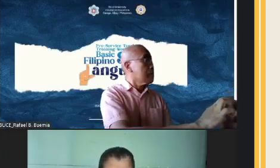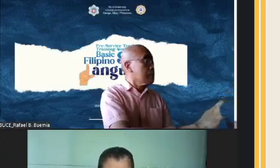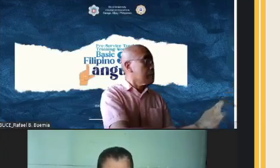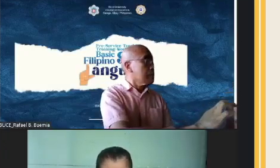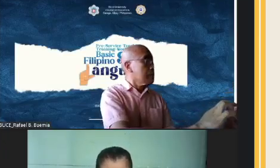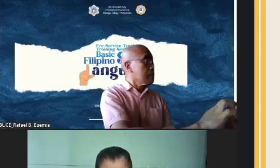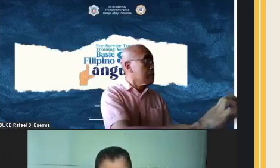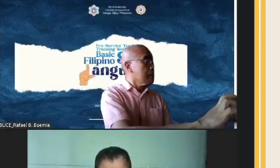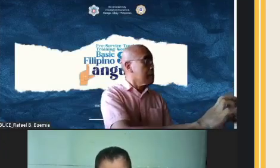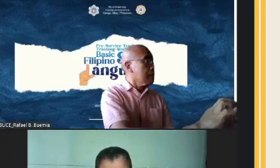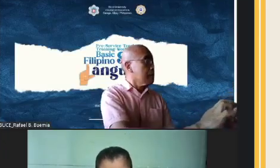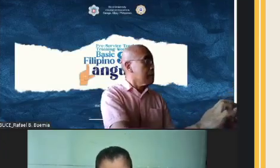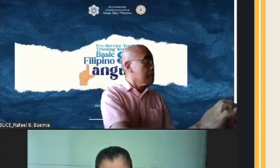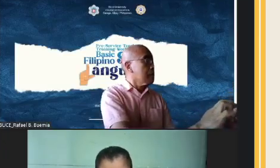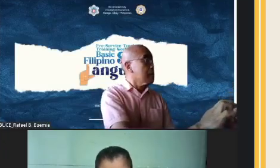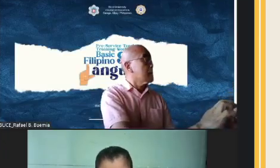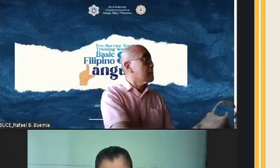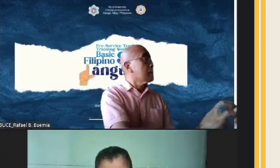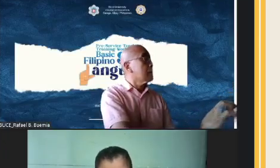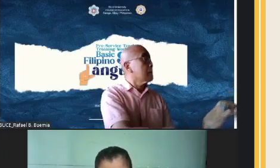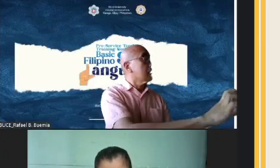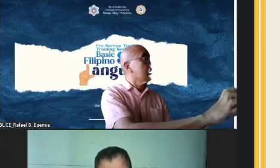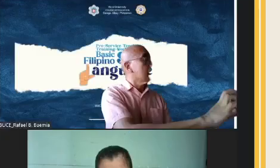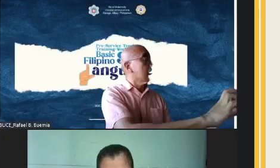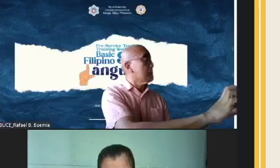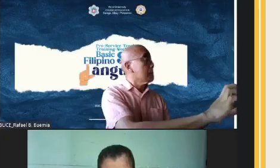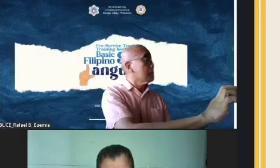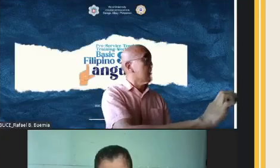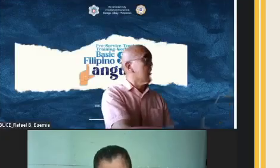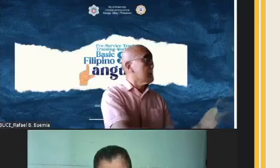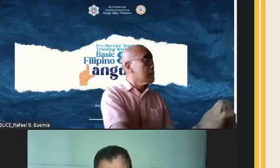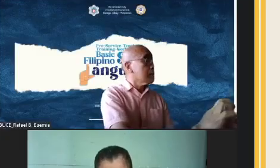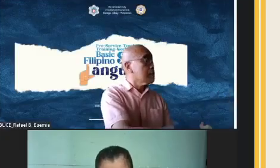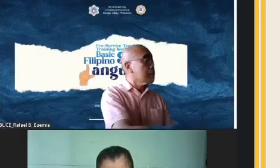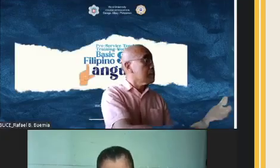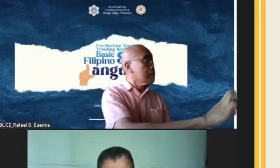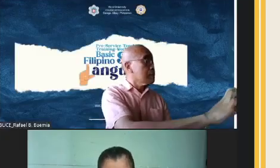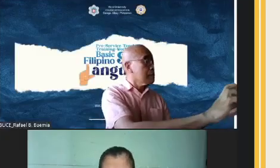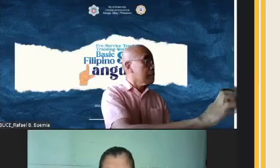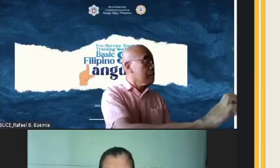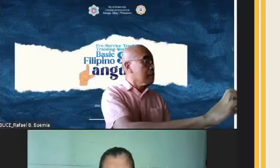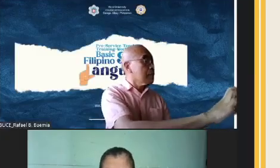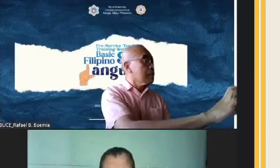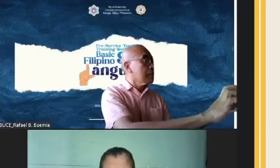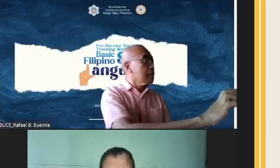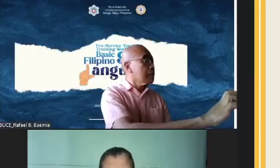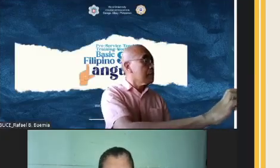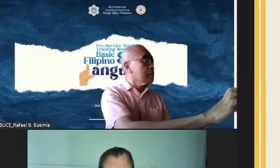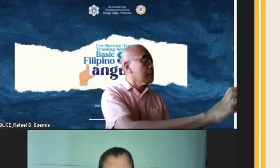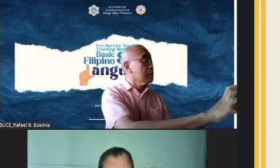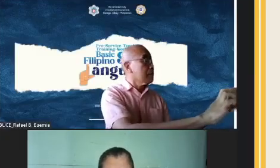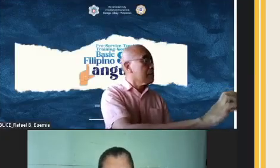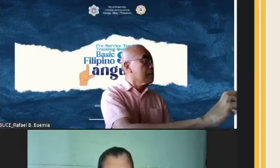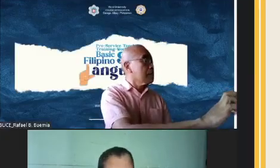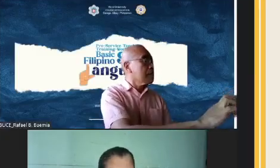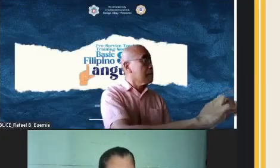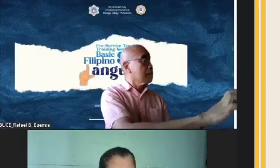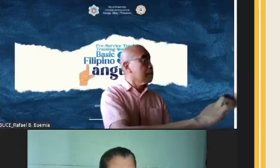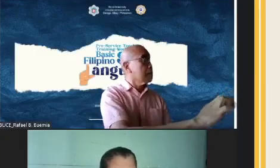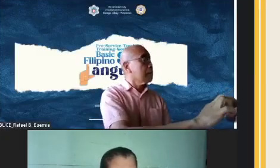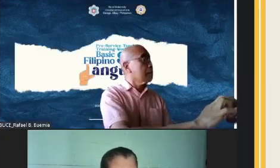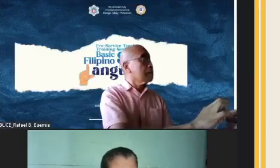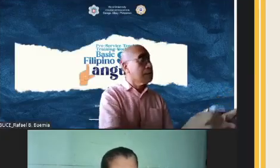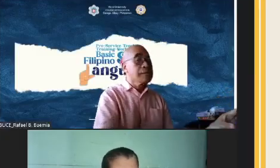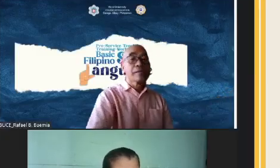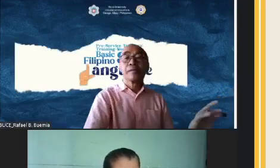Sign Language. And I say thank you, and I do hope you will learn something from this activity.